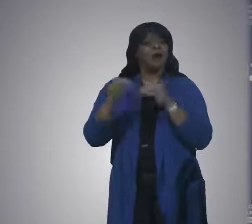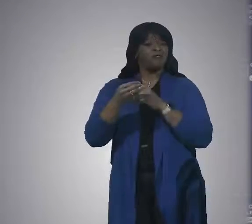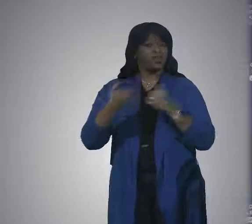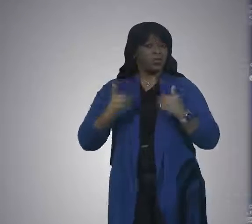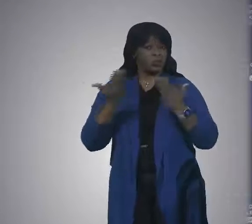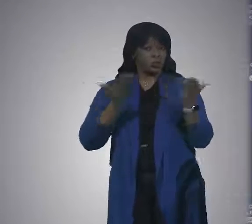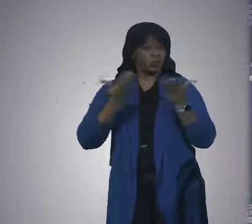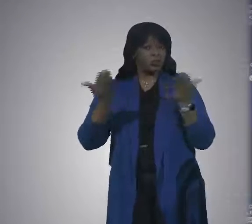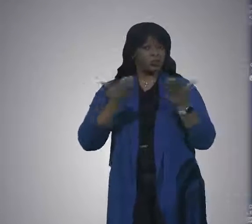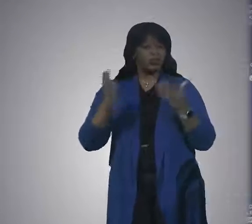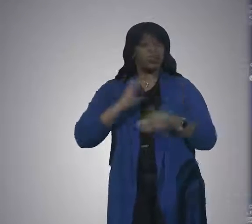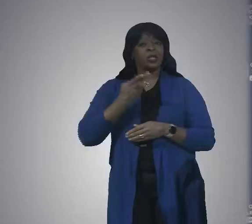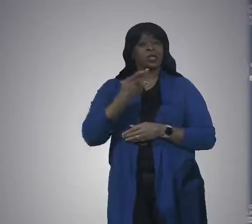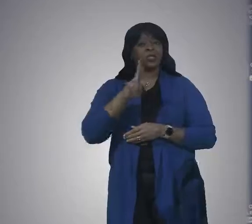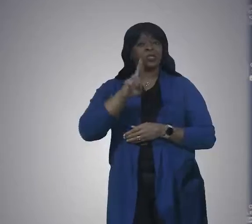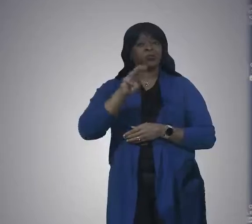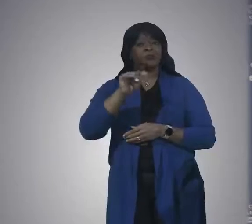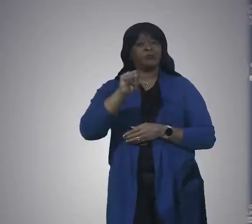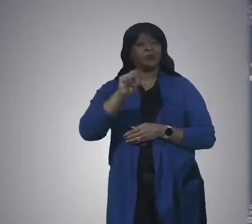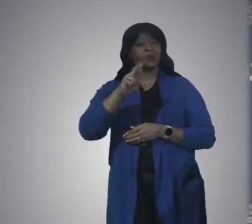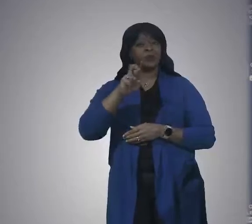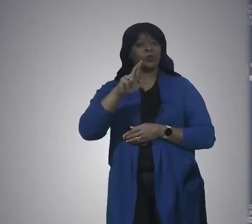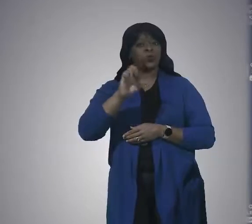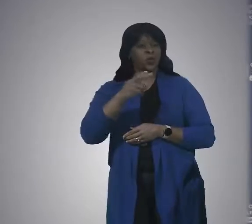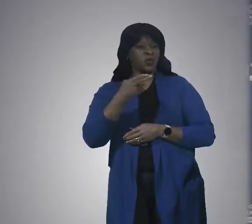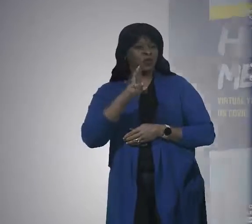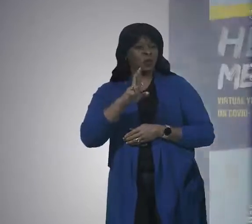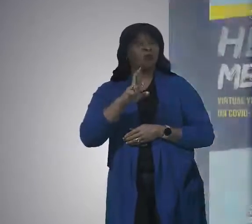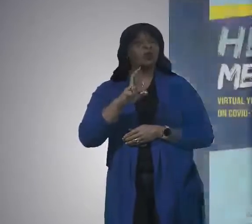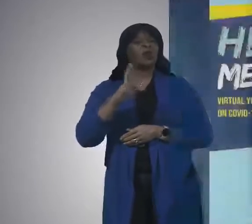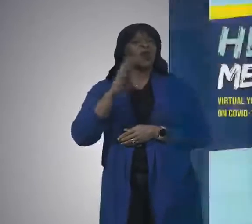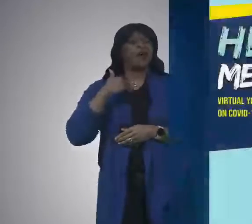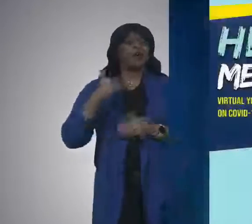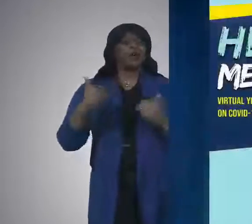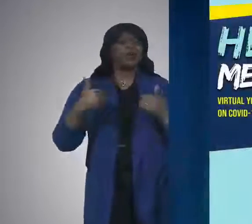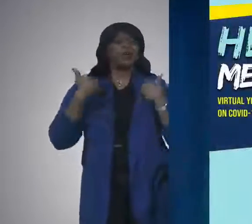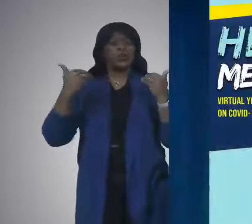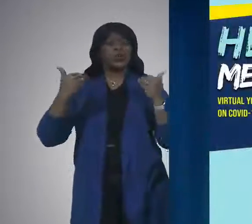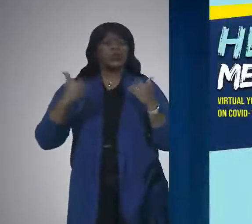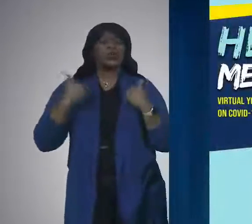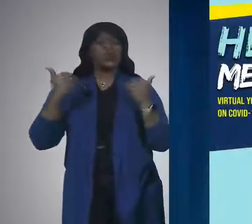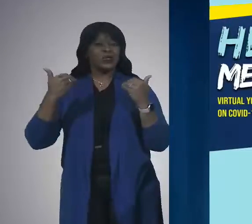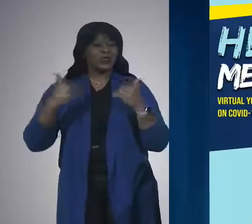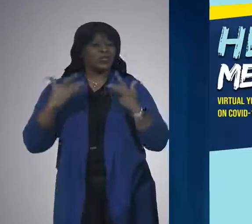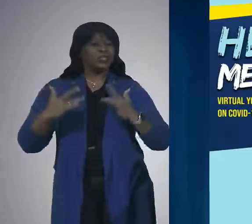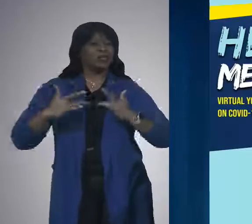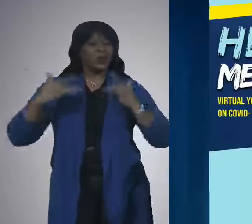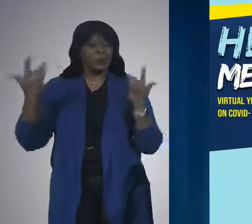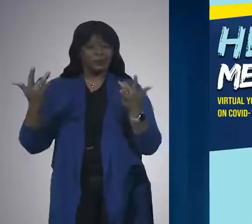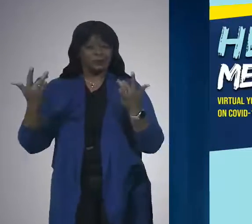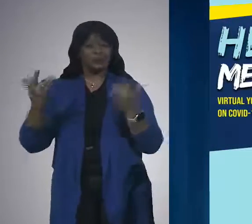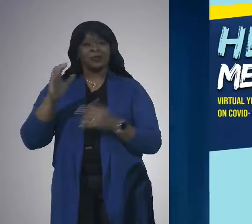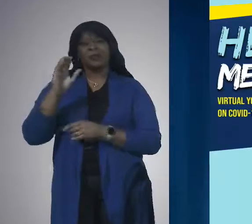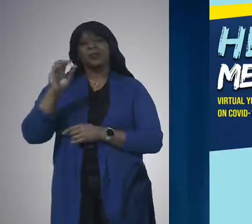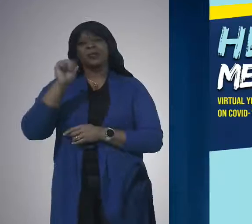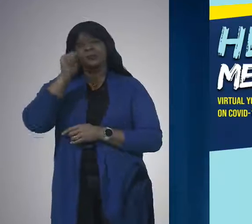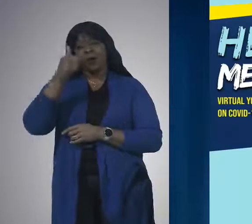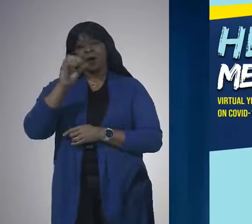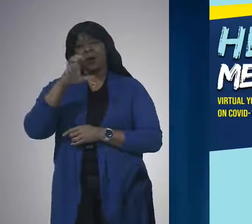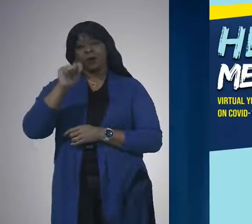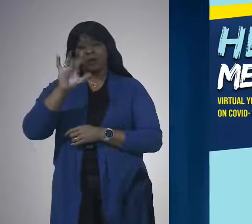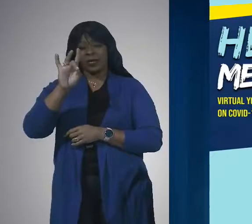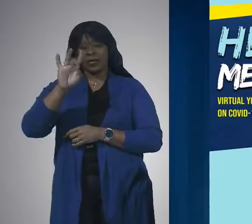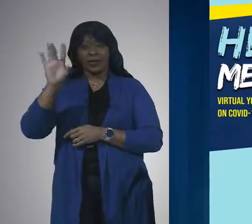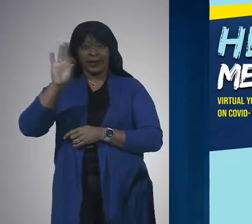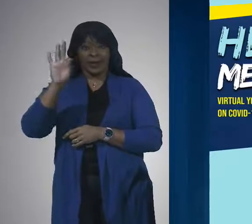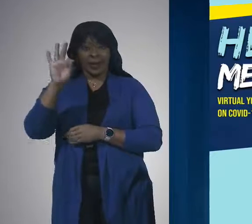Services and our Human Resources Department are putting on a youth symposium tomorrow, the October 8th, and it will be at 9:01